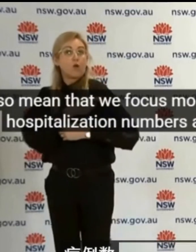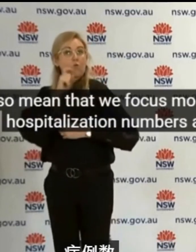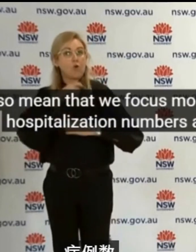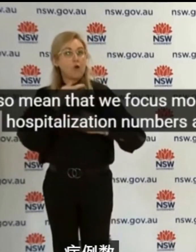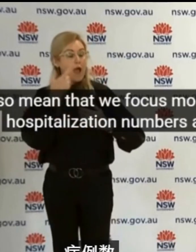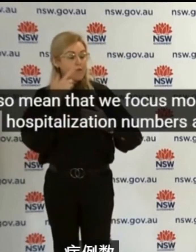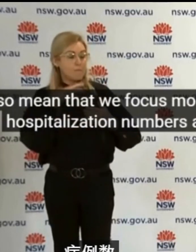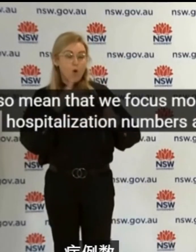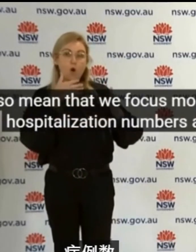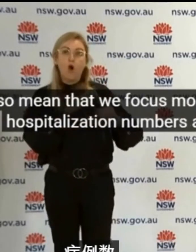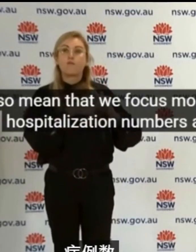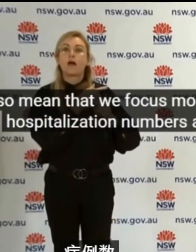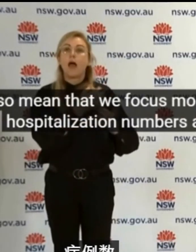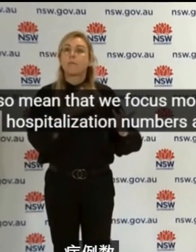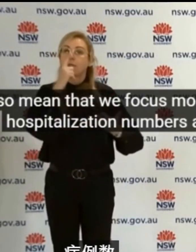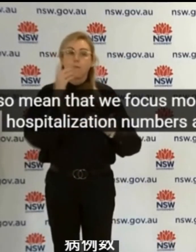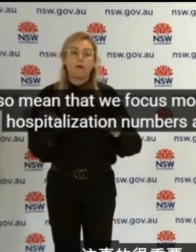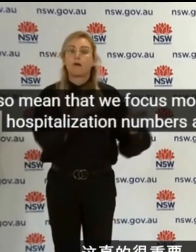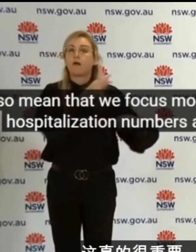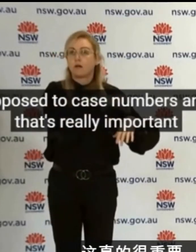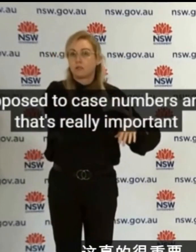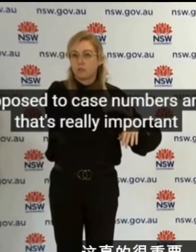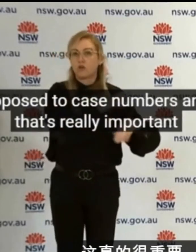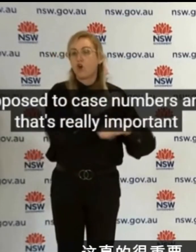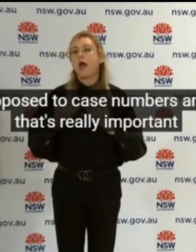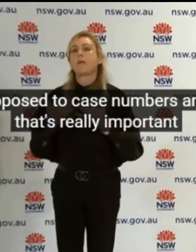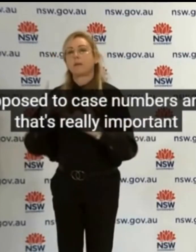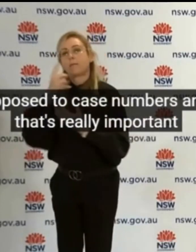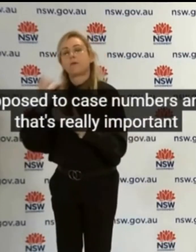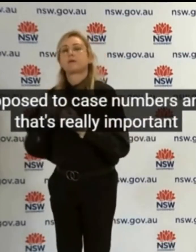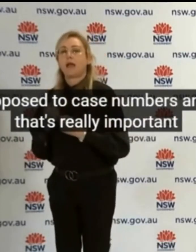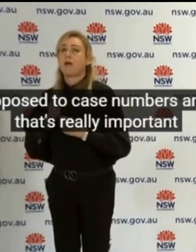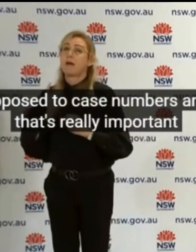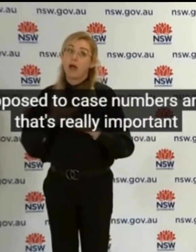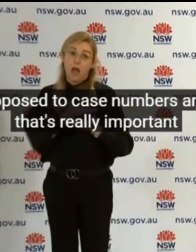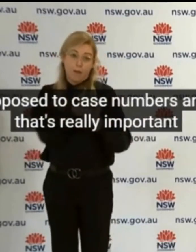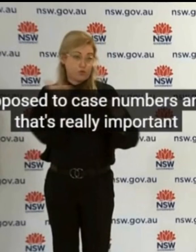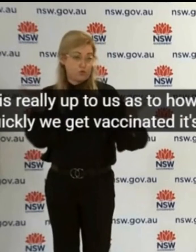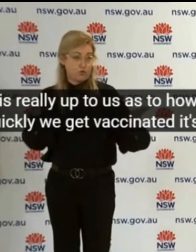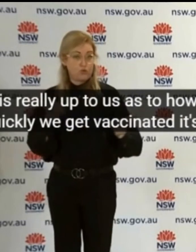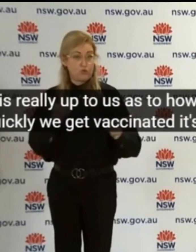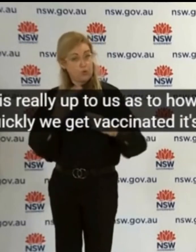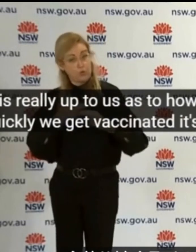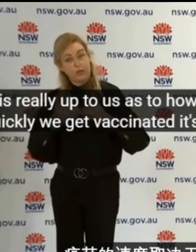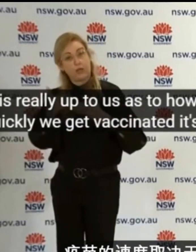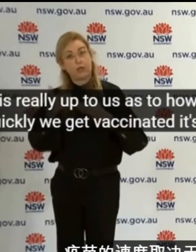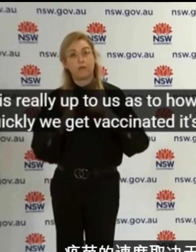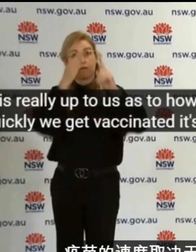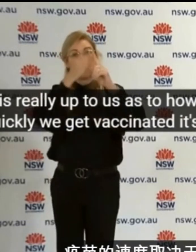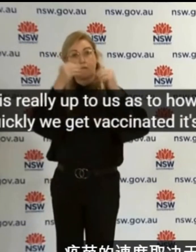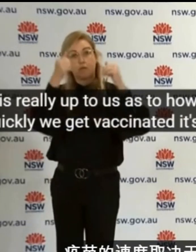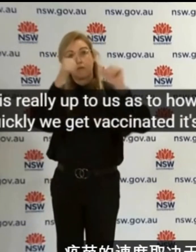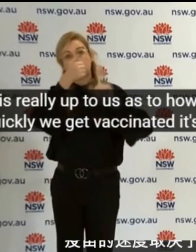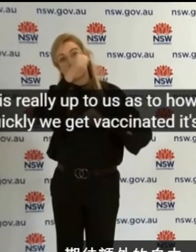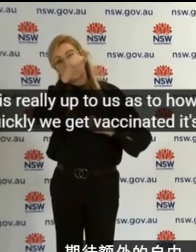And that's really important. It is really up to us as to how quickly we get vaccinated. It's up to us as to how quickly we can look forward to